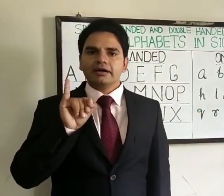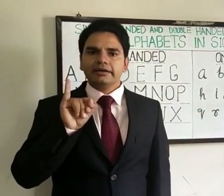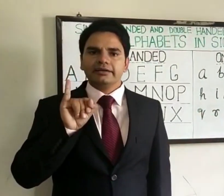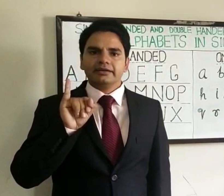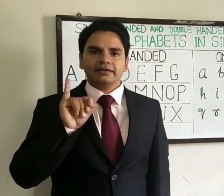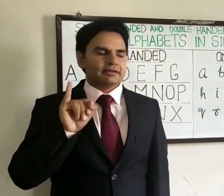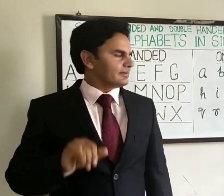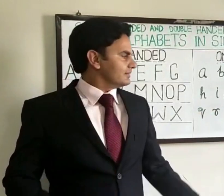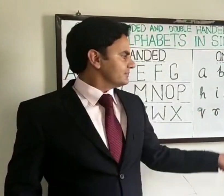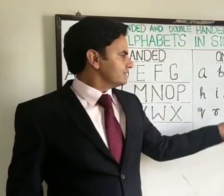I,